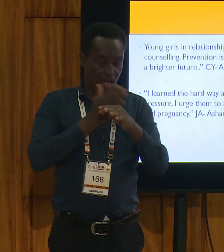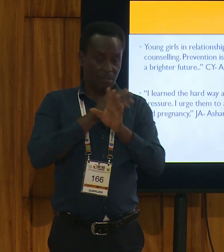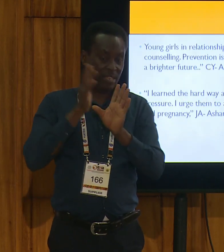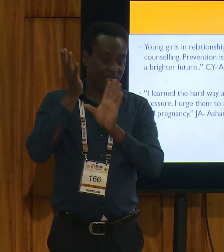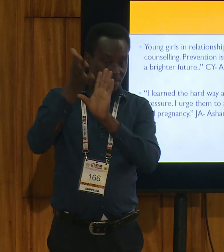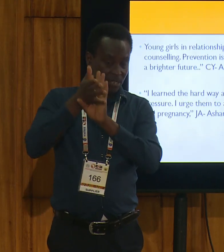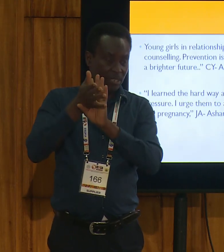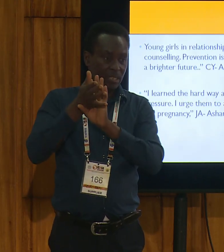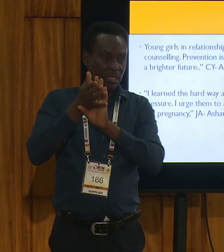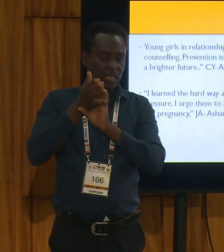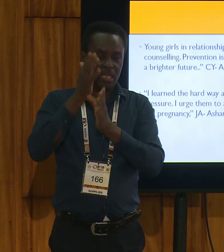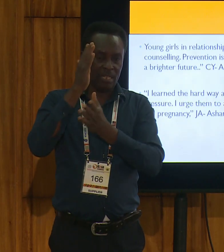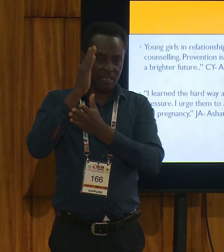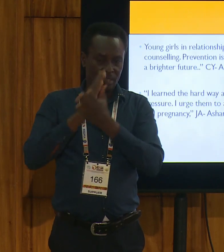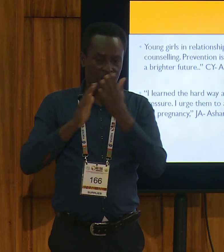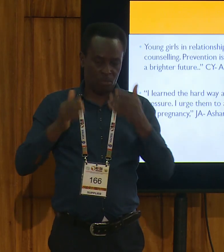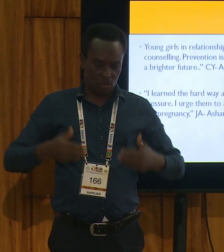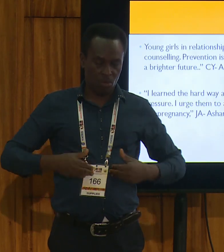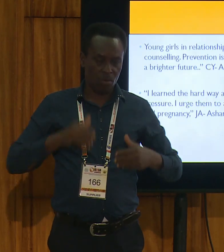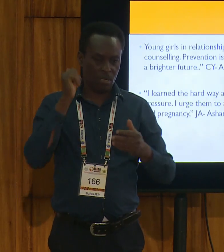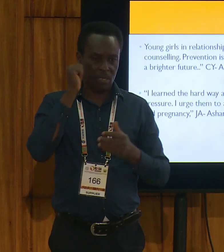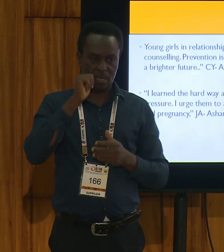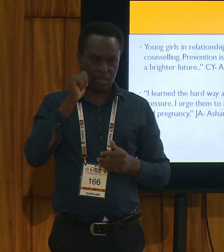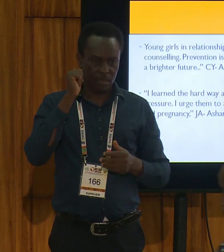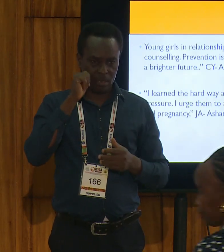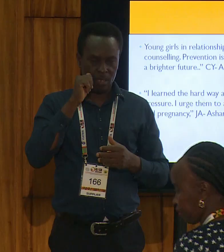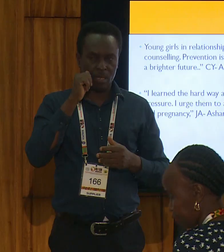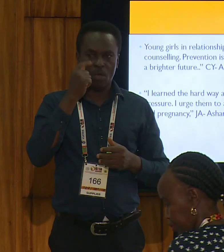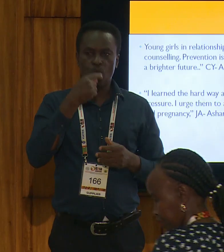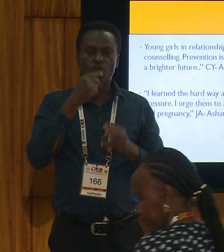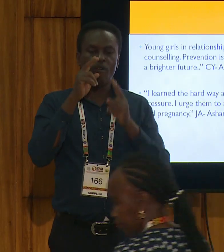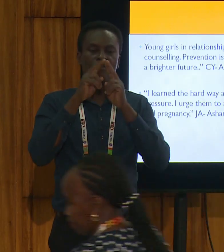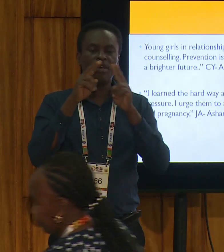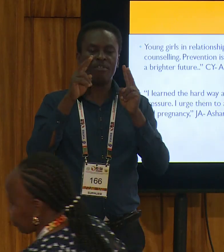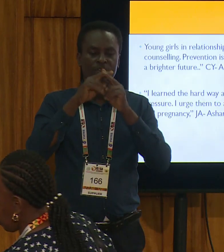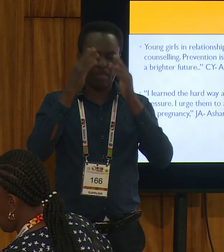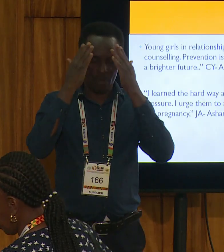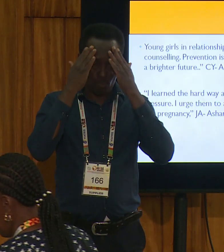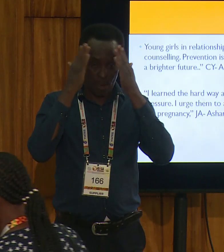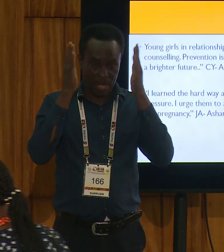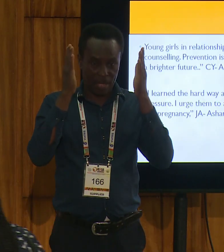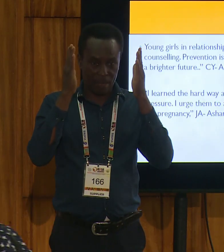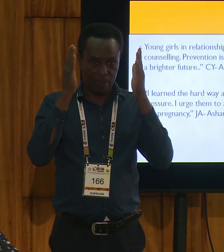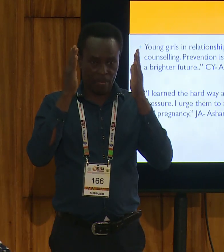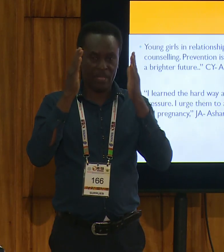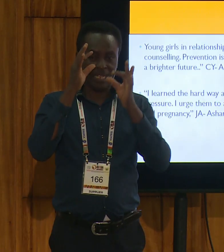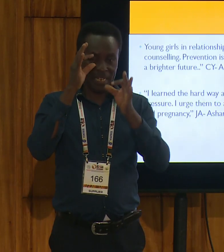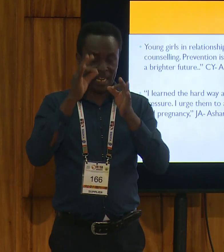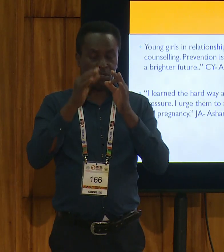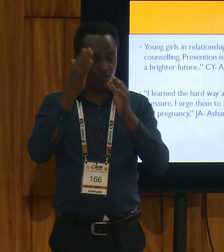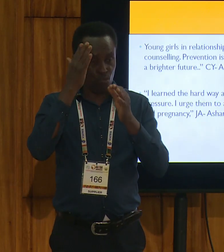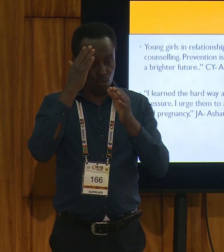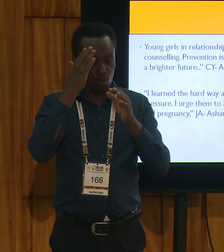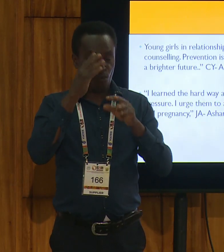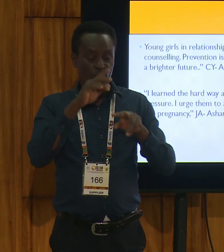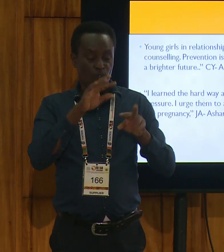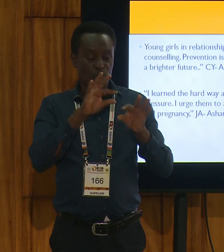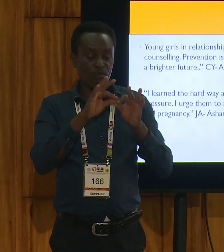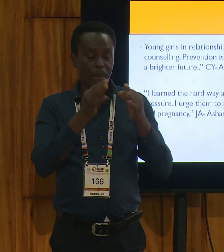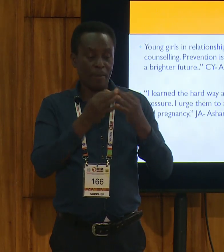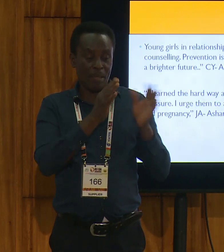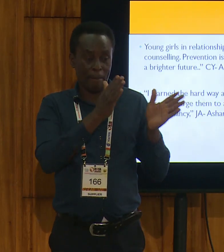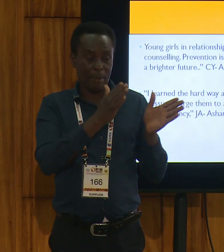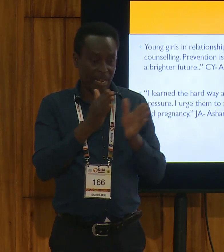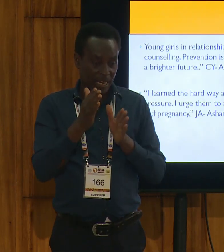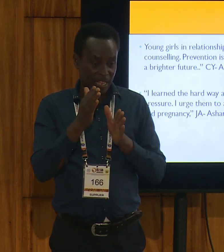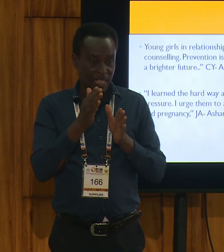intervention, there are some quotes from young girls who are very aware that if they consider family planning services,